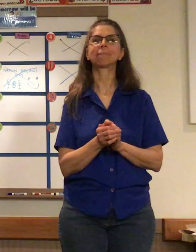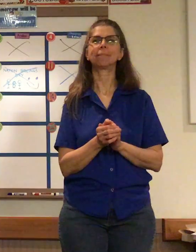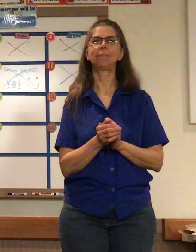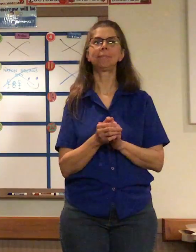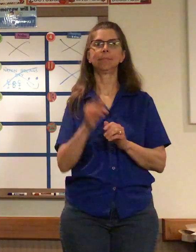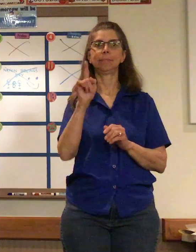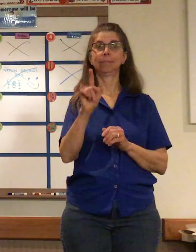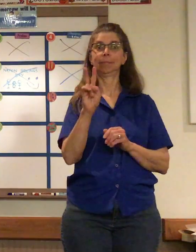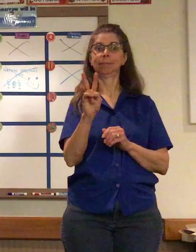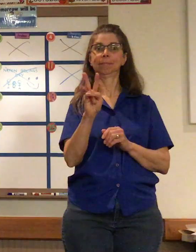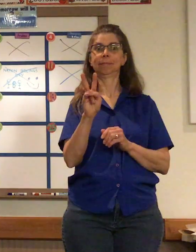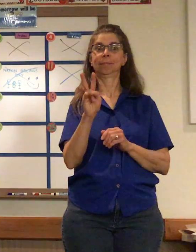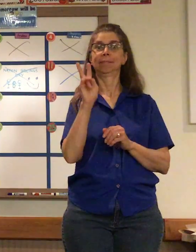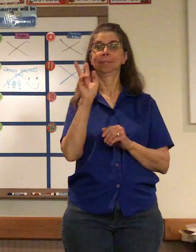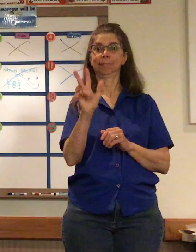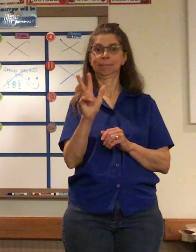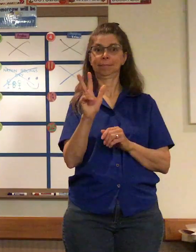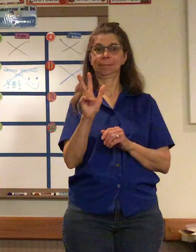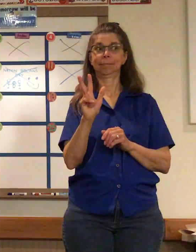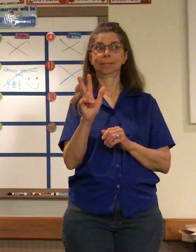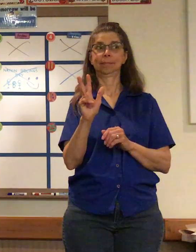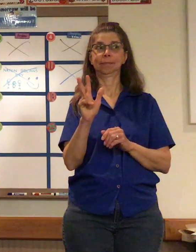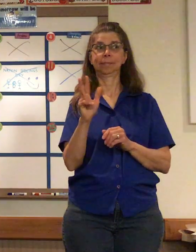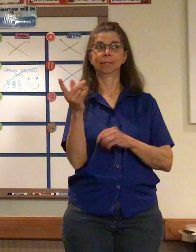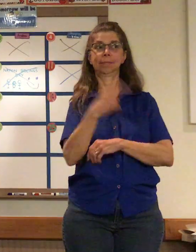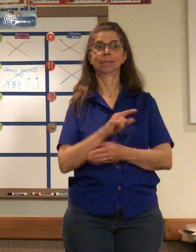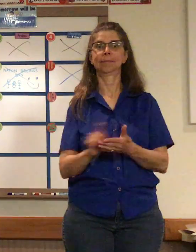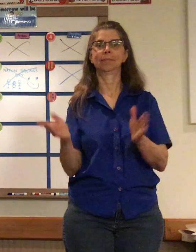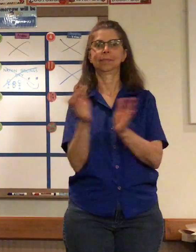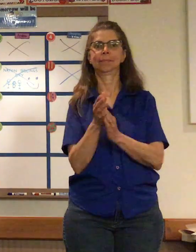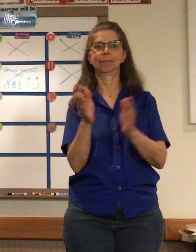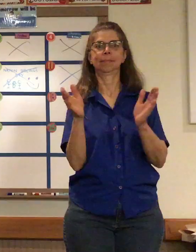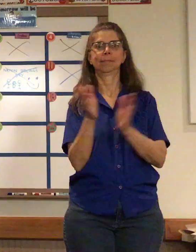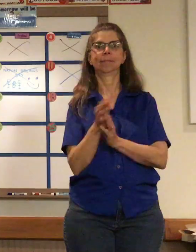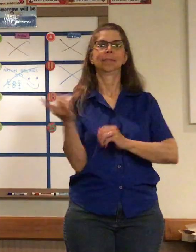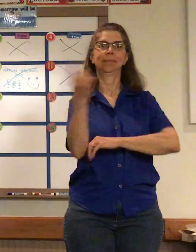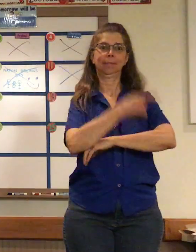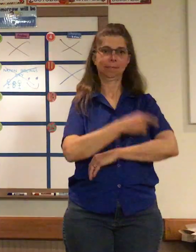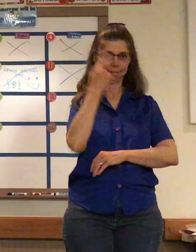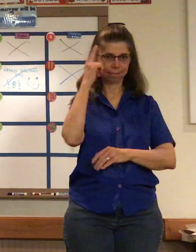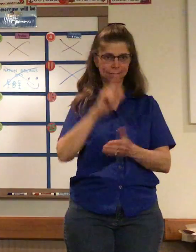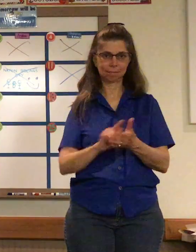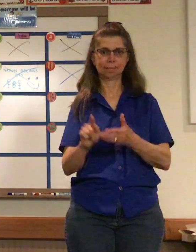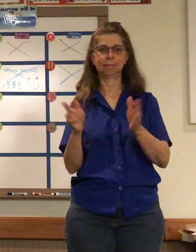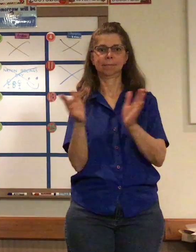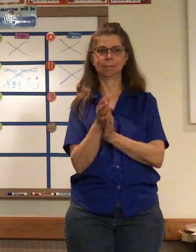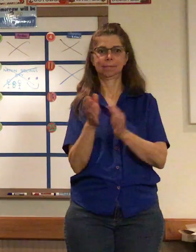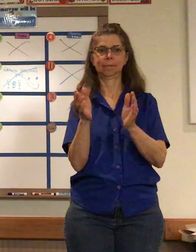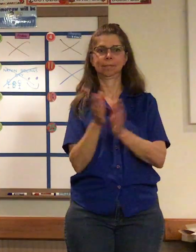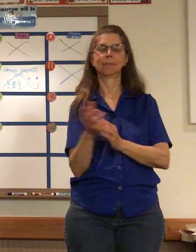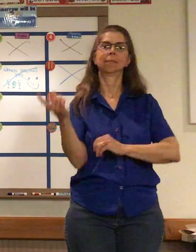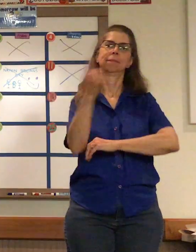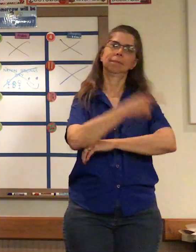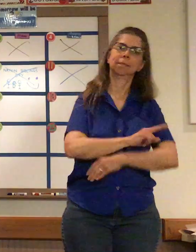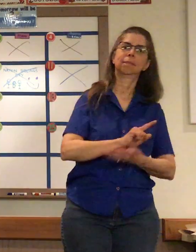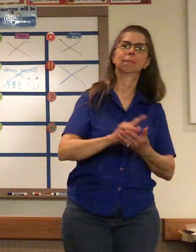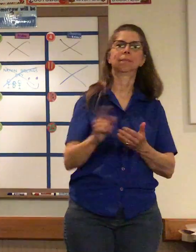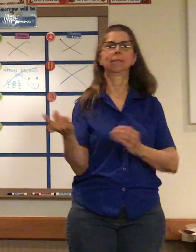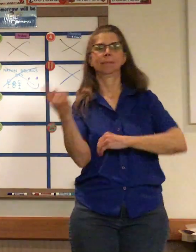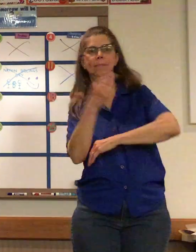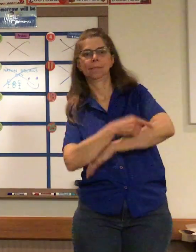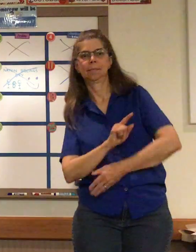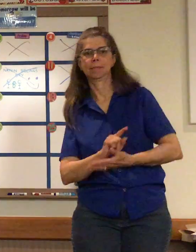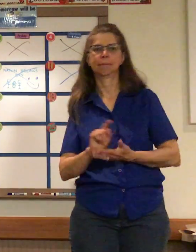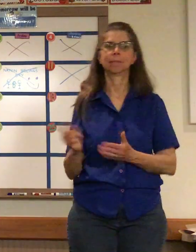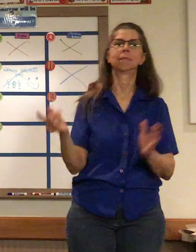one, two, three. Days of the week. Days of the week. Days of the